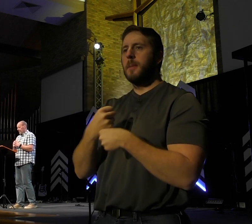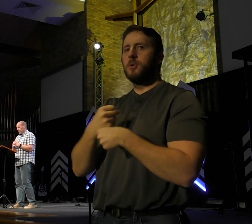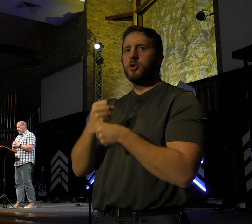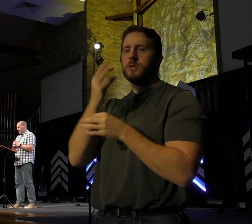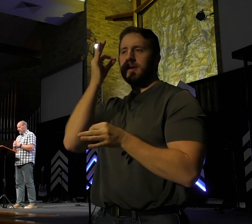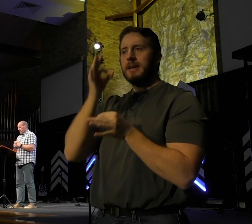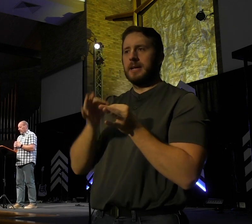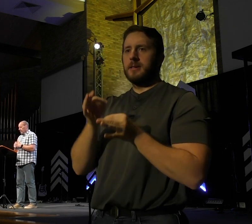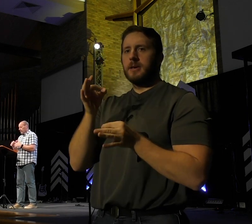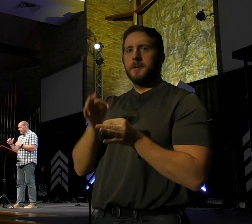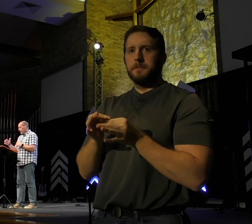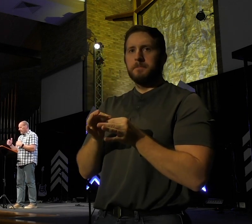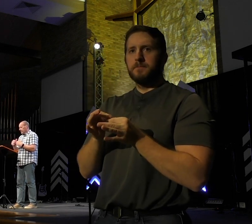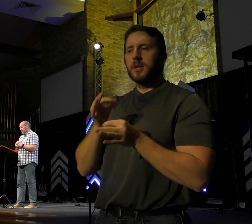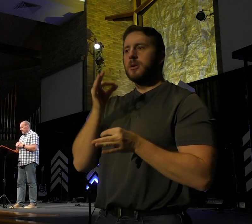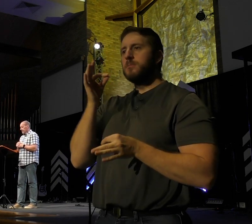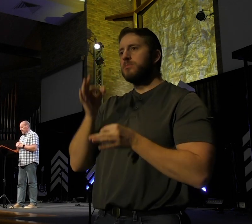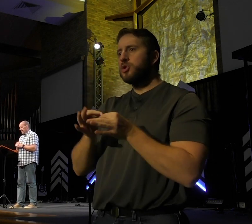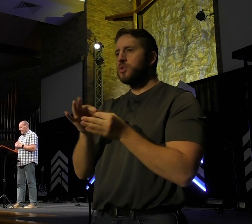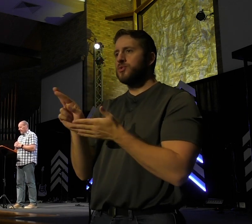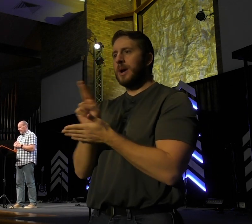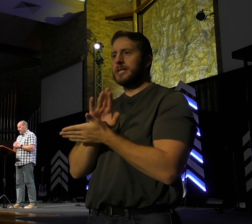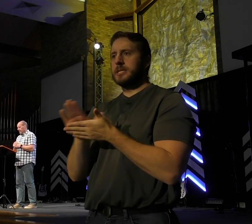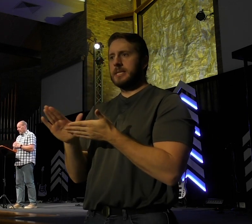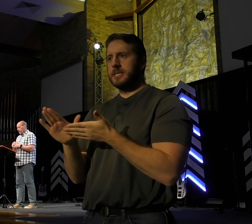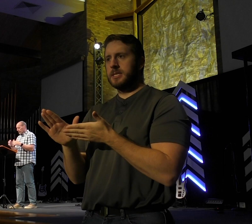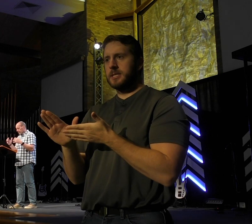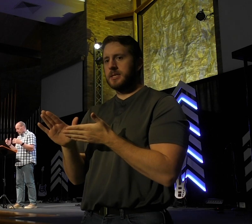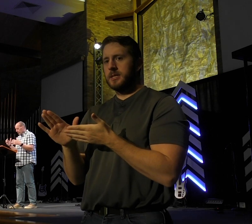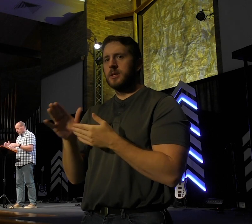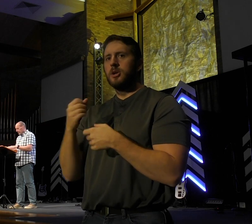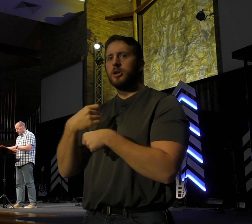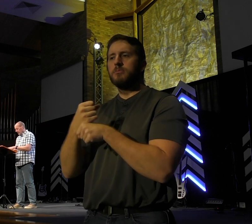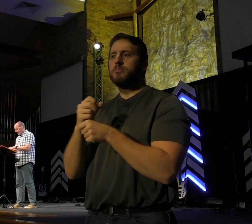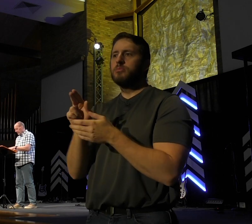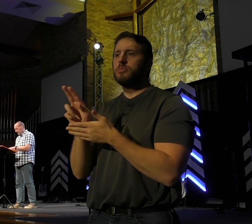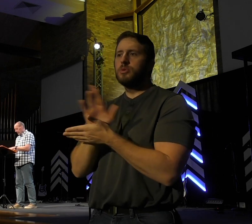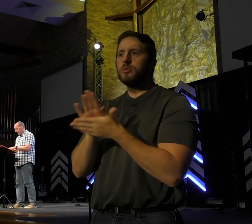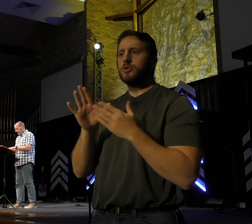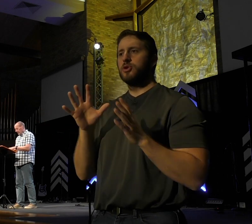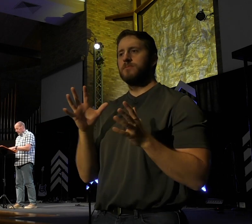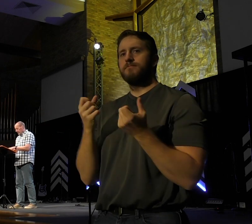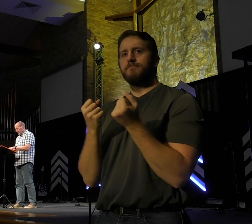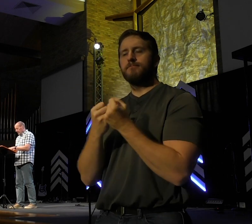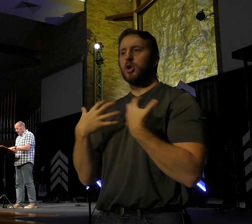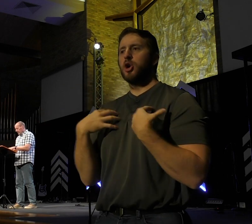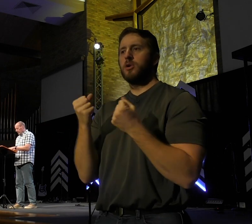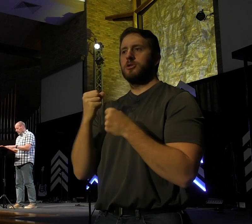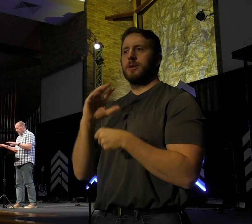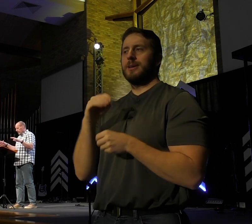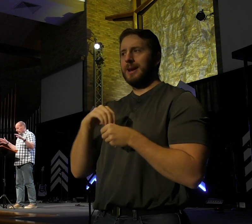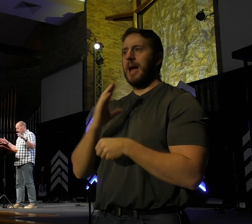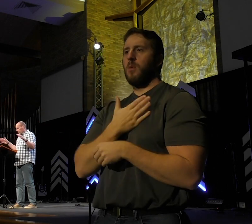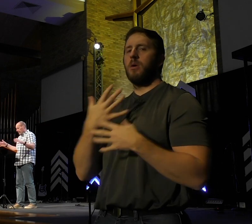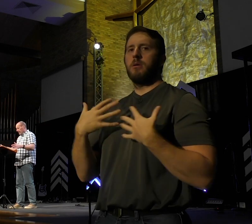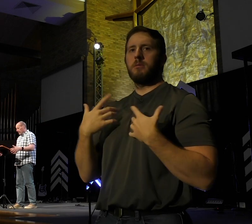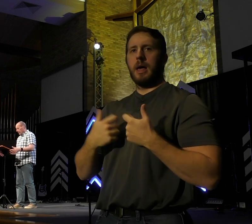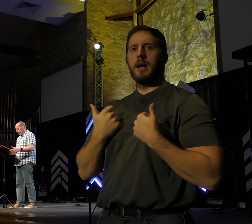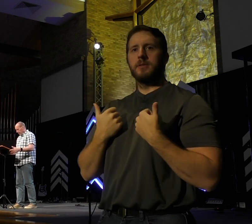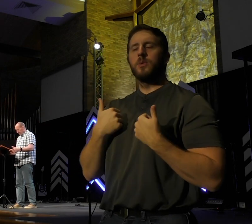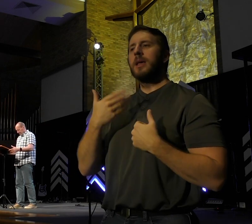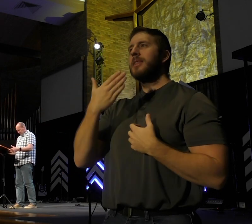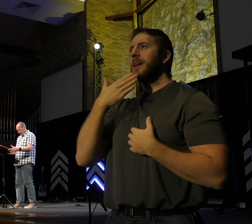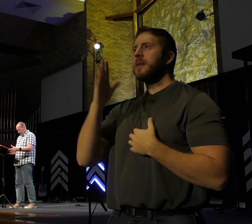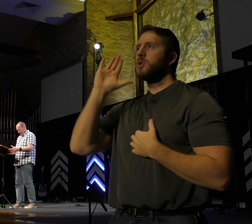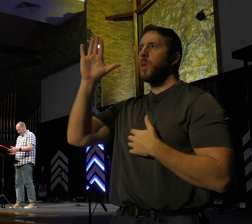produce faith, produce righteousness, produce courage in our lives. Lord God, we